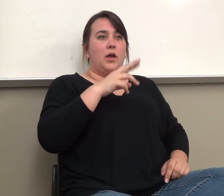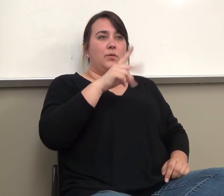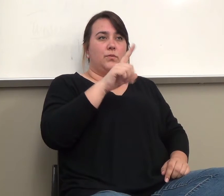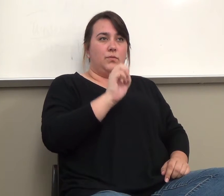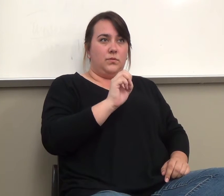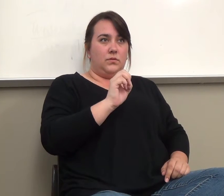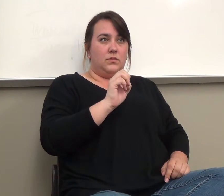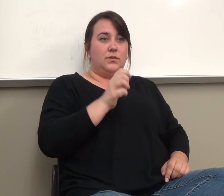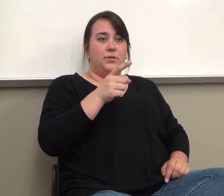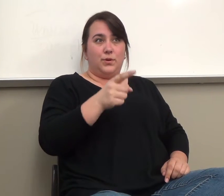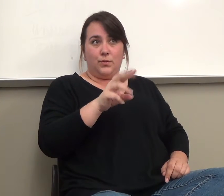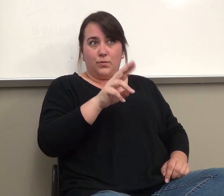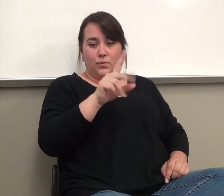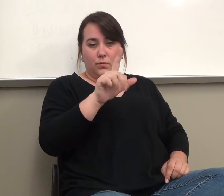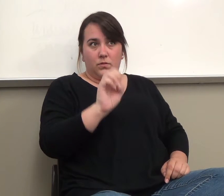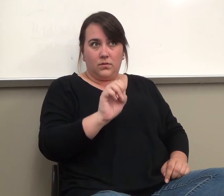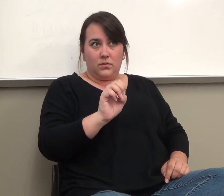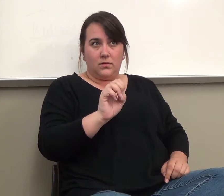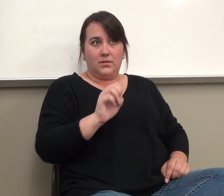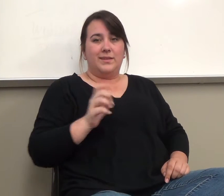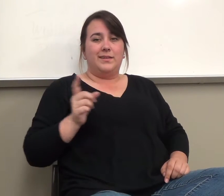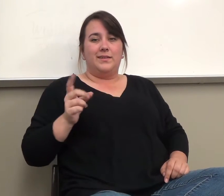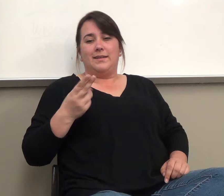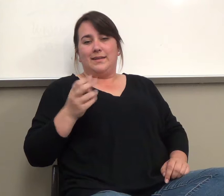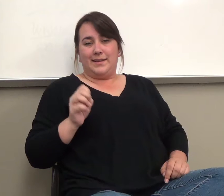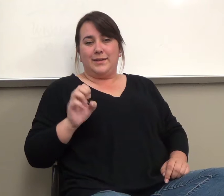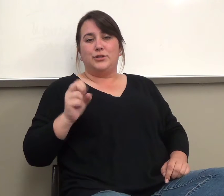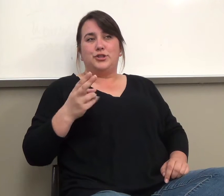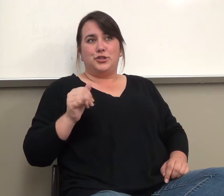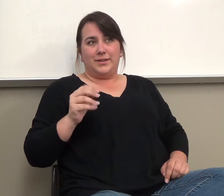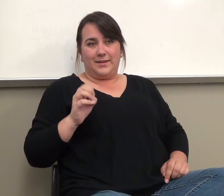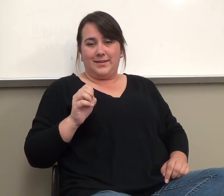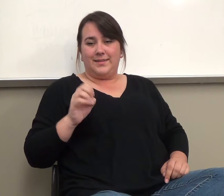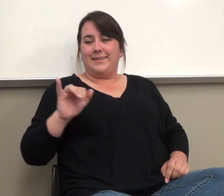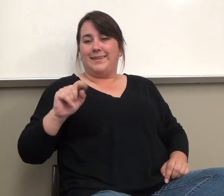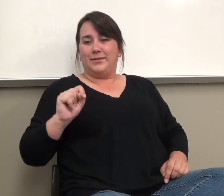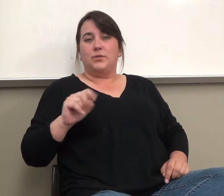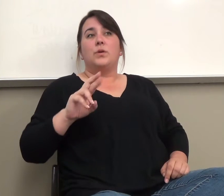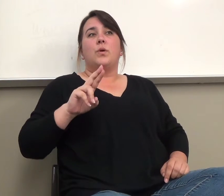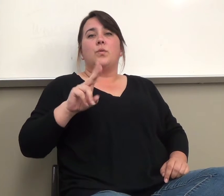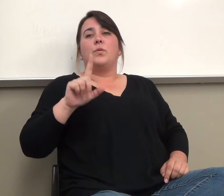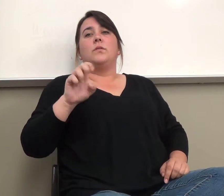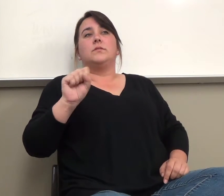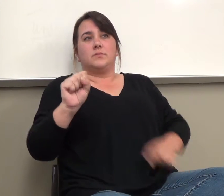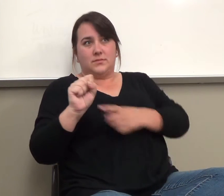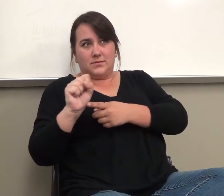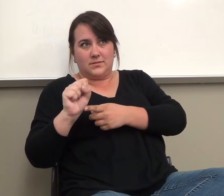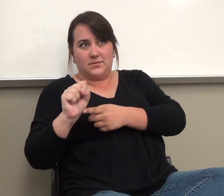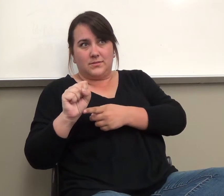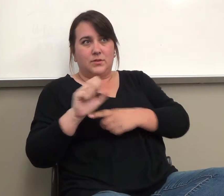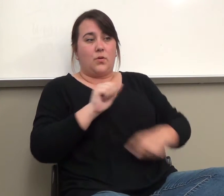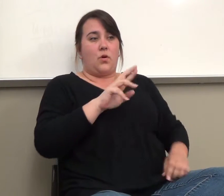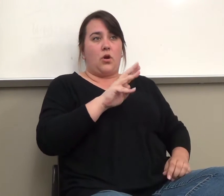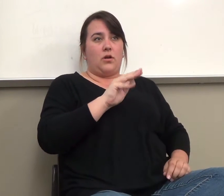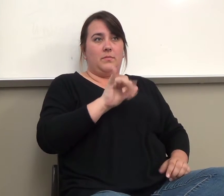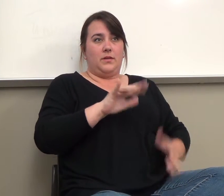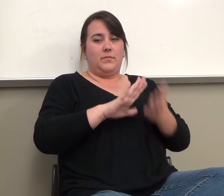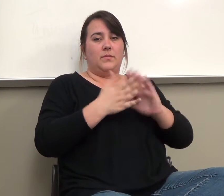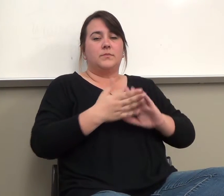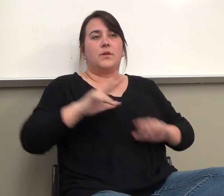she, or it rules. So the army is a third person singular, right?